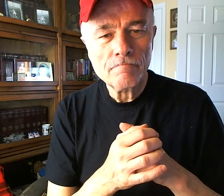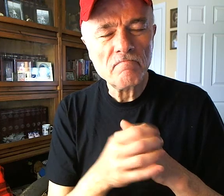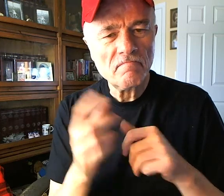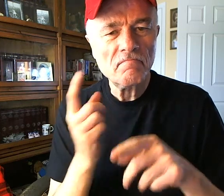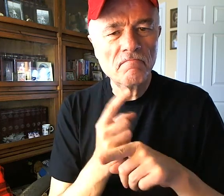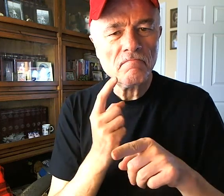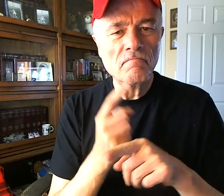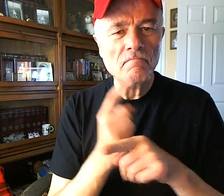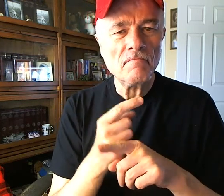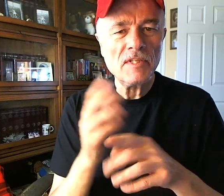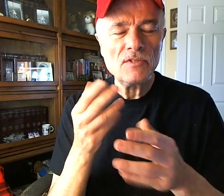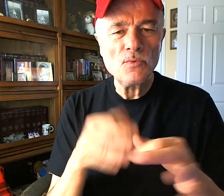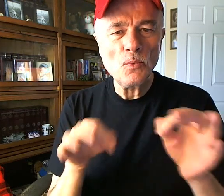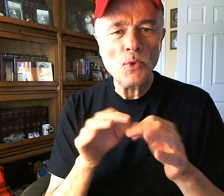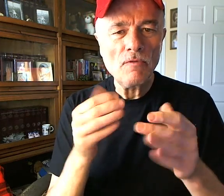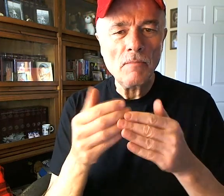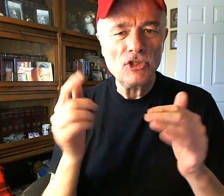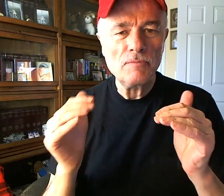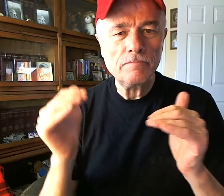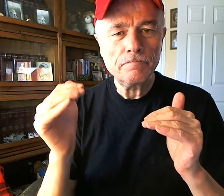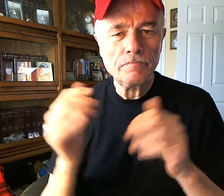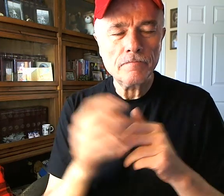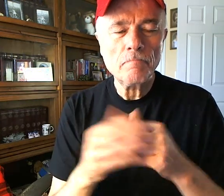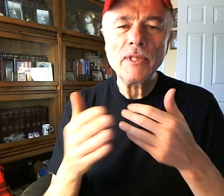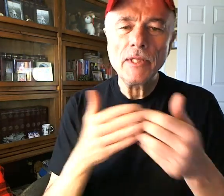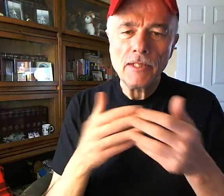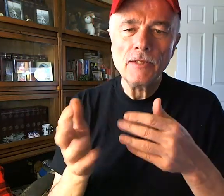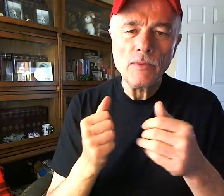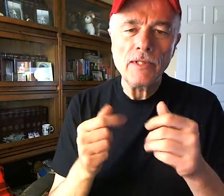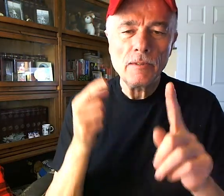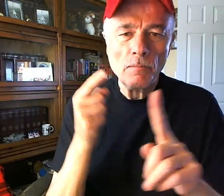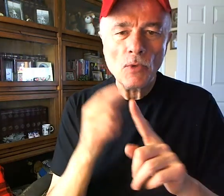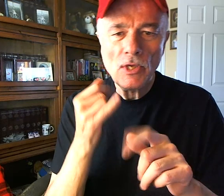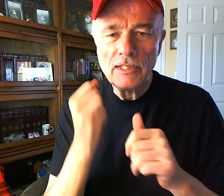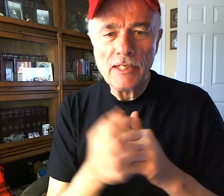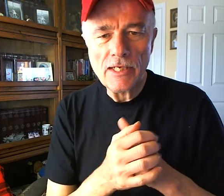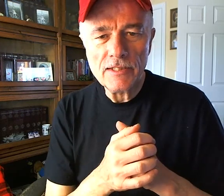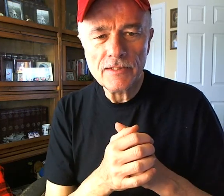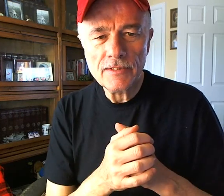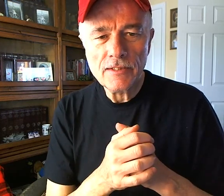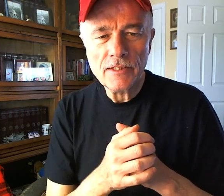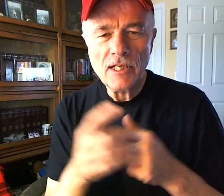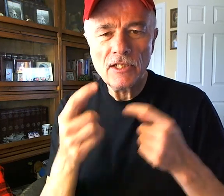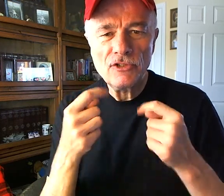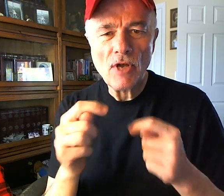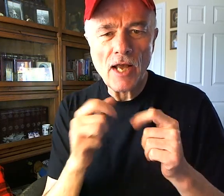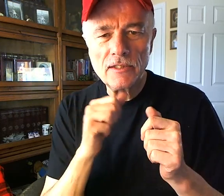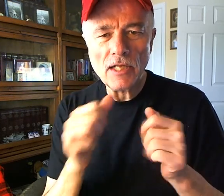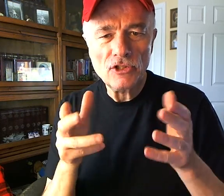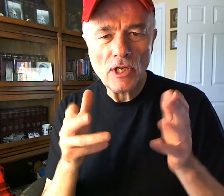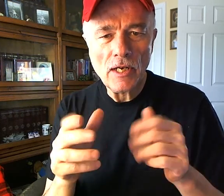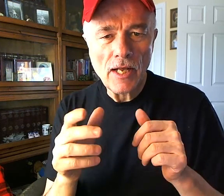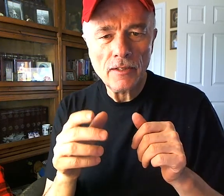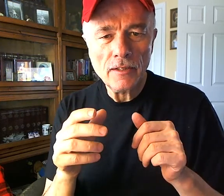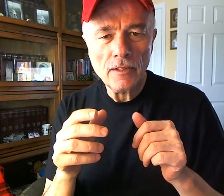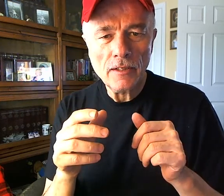Before, the lack of lighting together with paneling made this space dark. Now, two vintage-looking pendants add light and whimsy. These